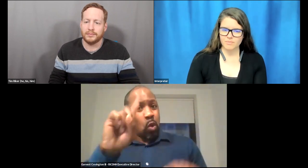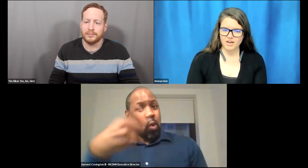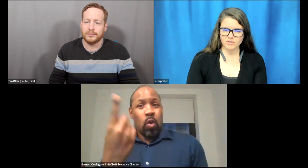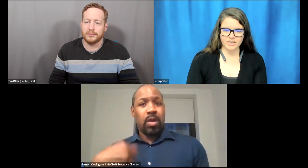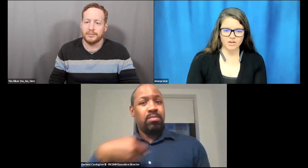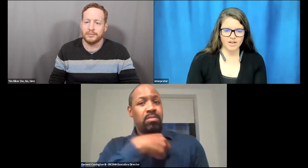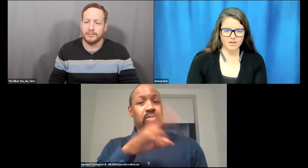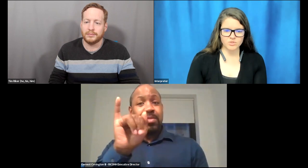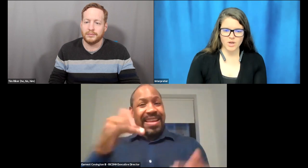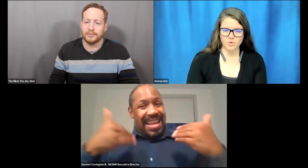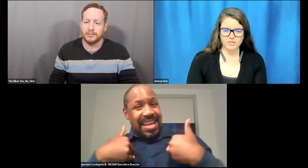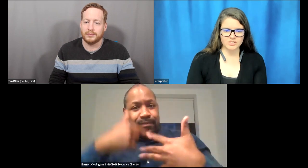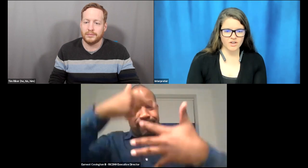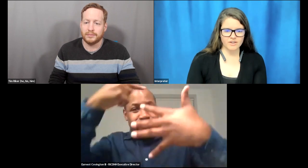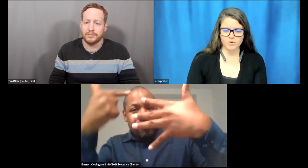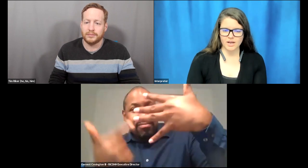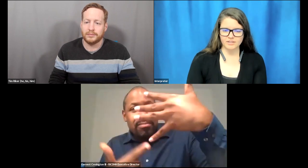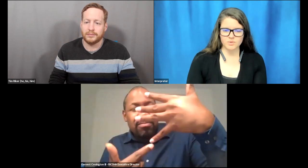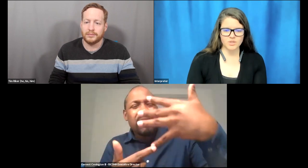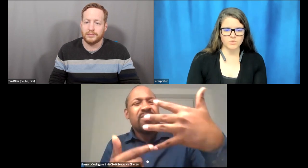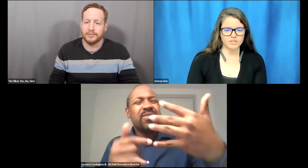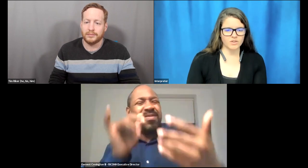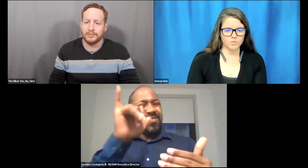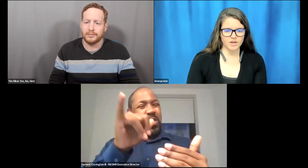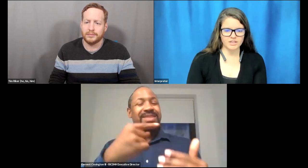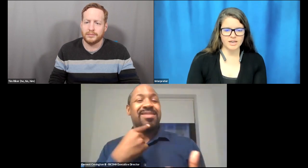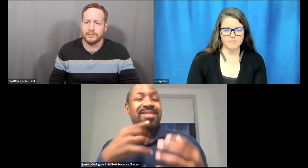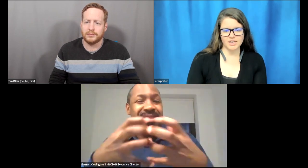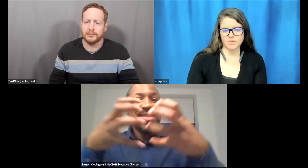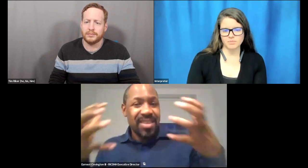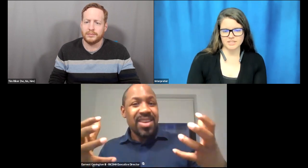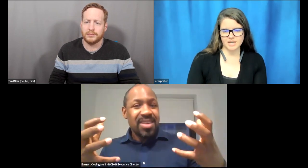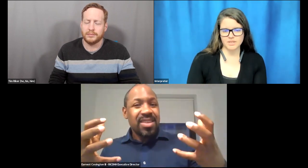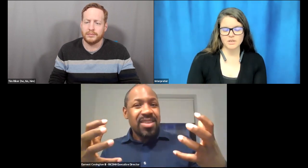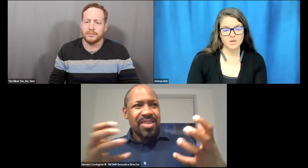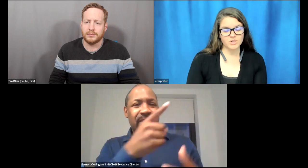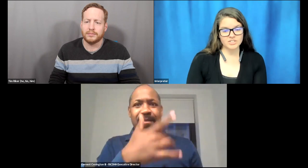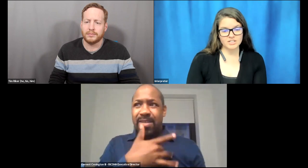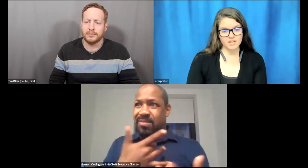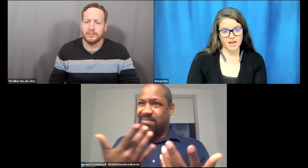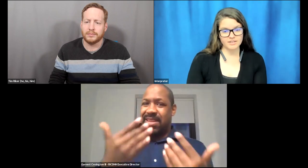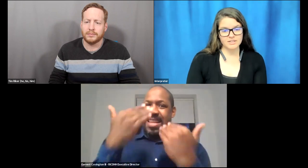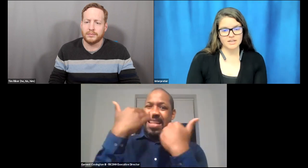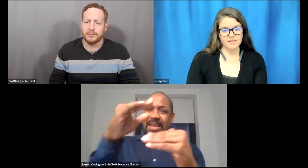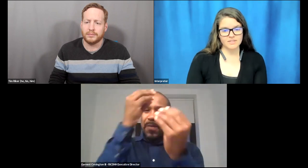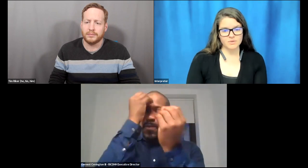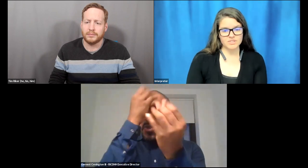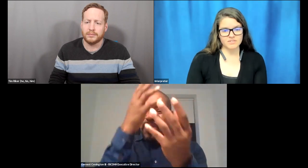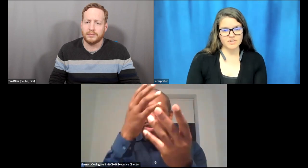there, looking around, we only saw that Rhode Island was the only other one that made a public statement, which says a lot. And there was a